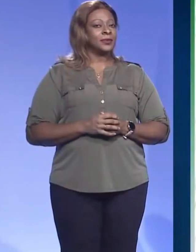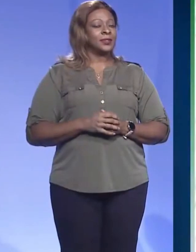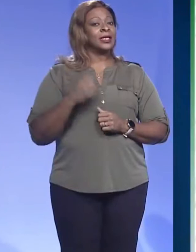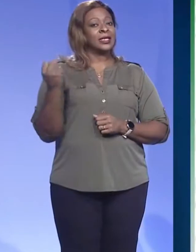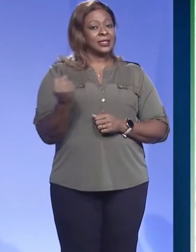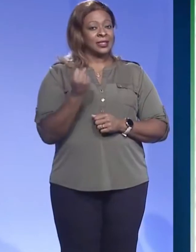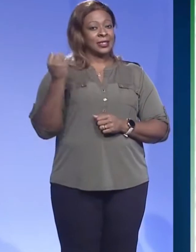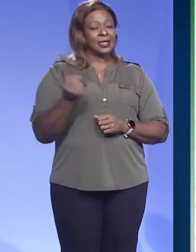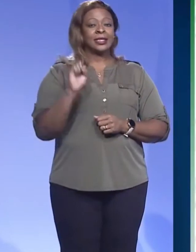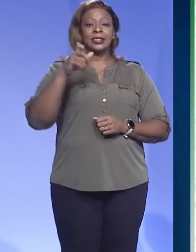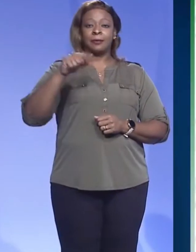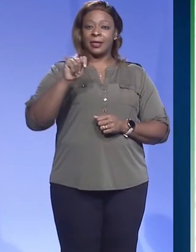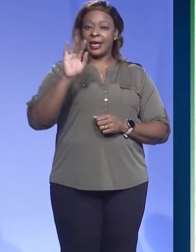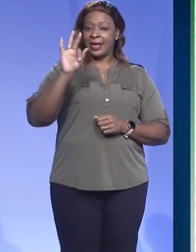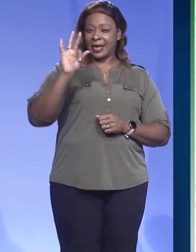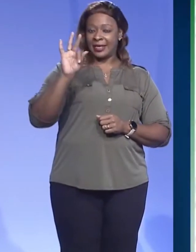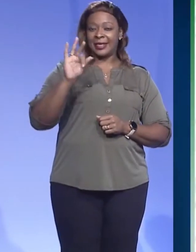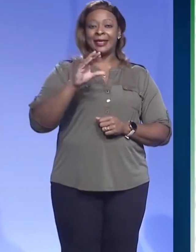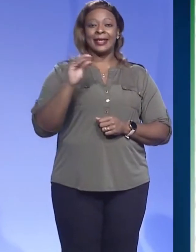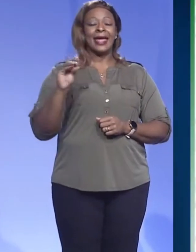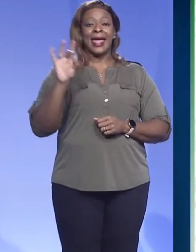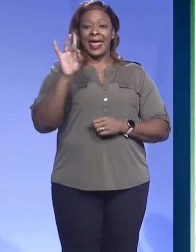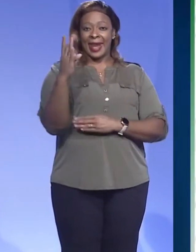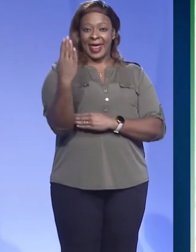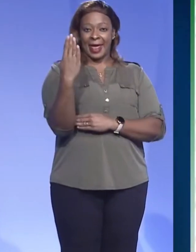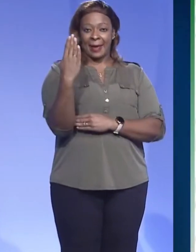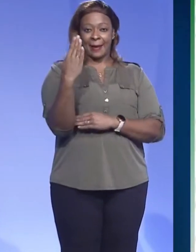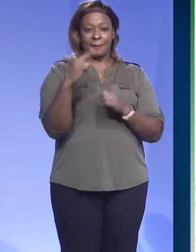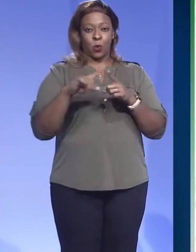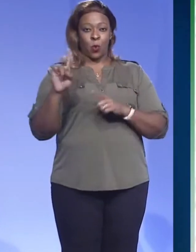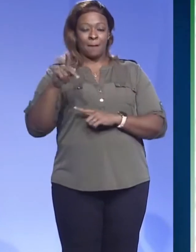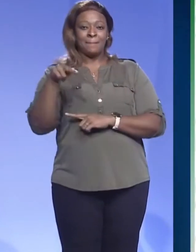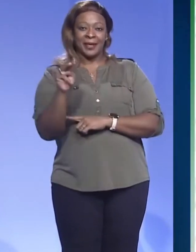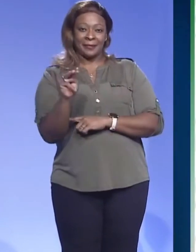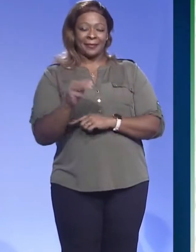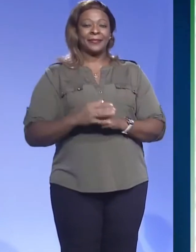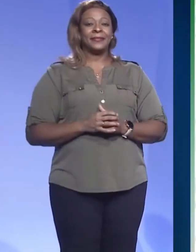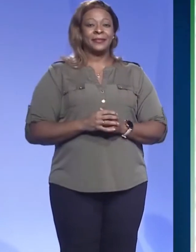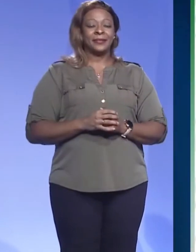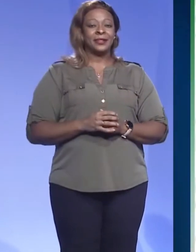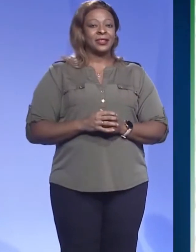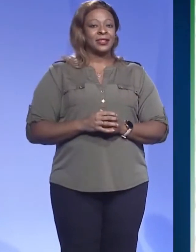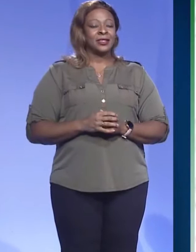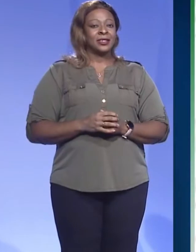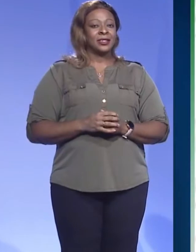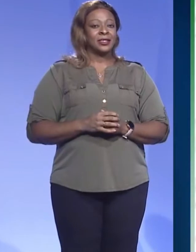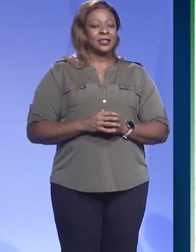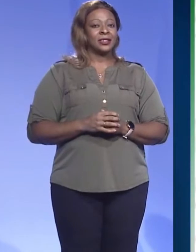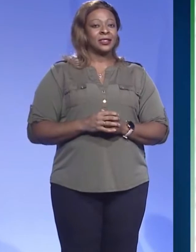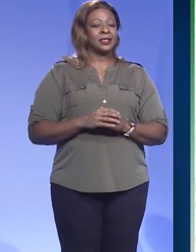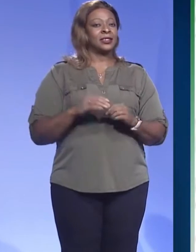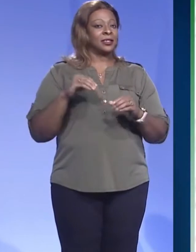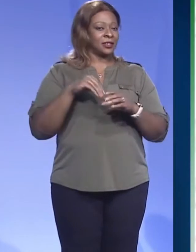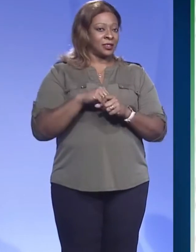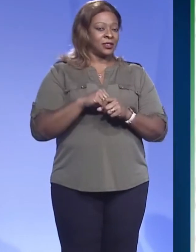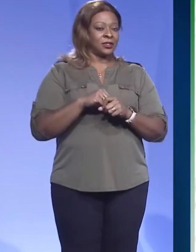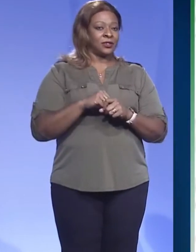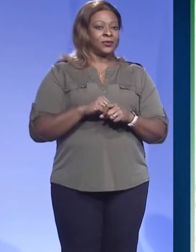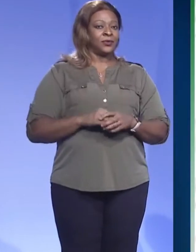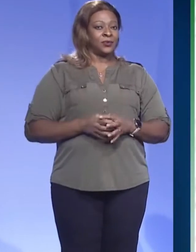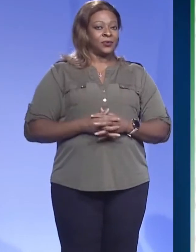Saturday 19 at the 8 a.m. to 1 p.m. in la Iglesia de la Asunción